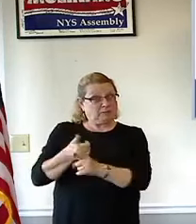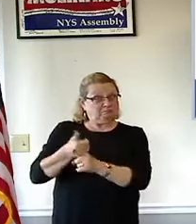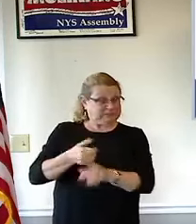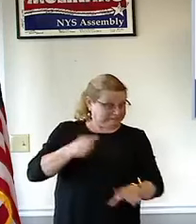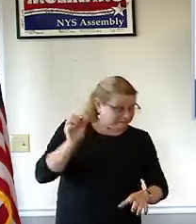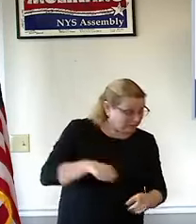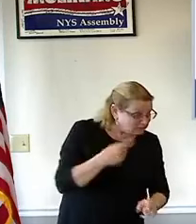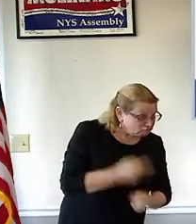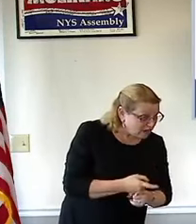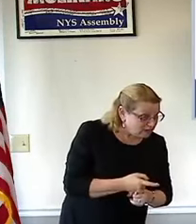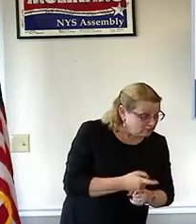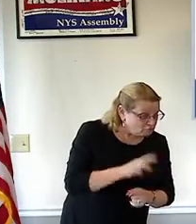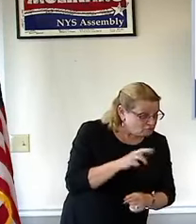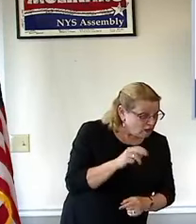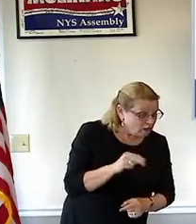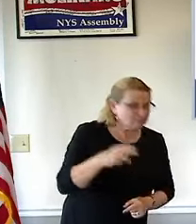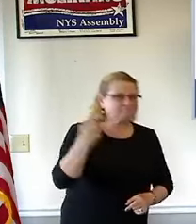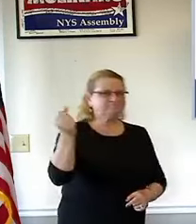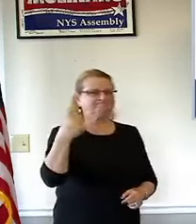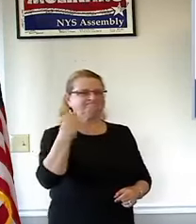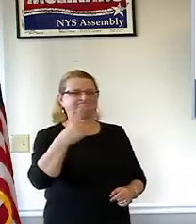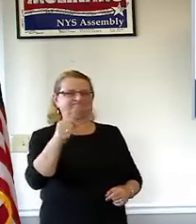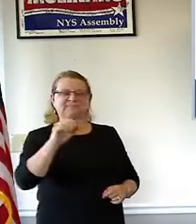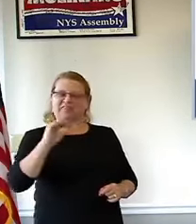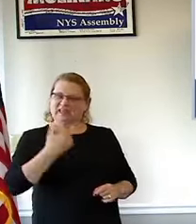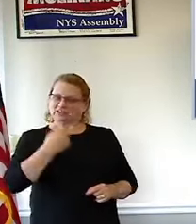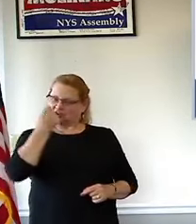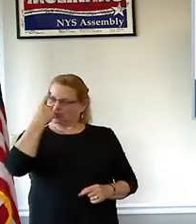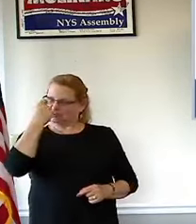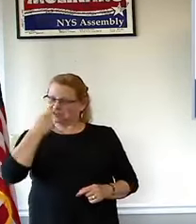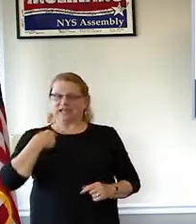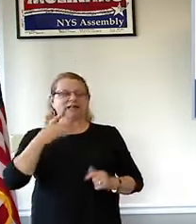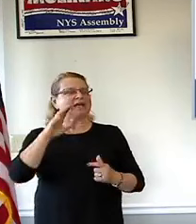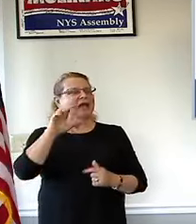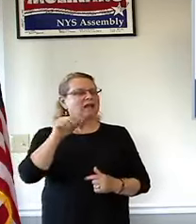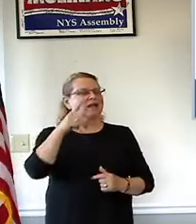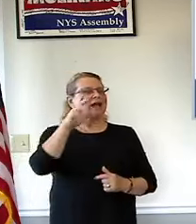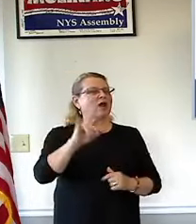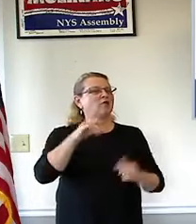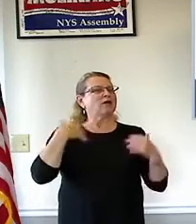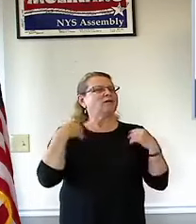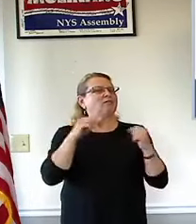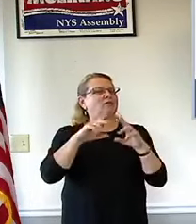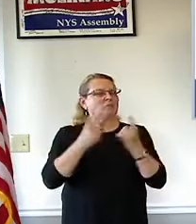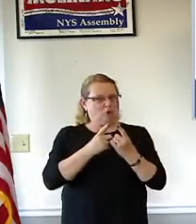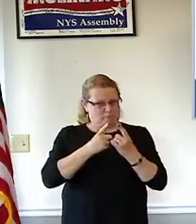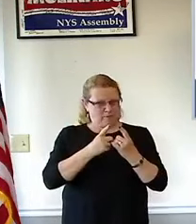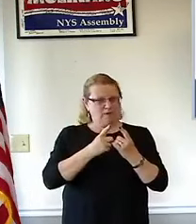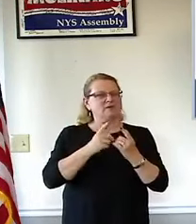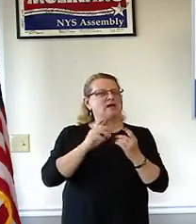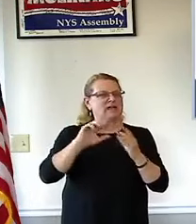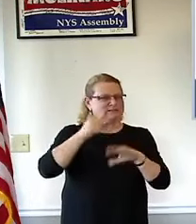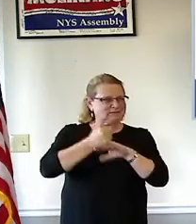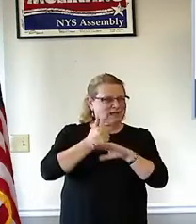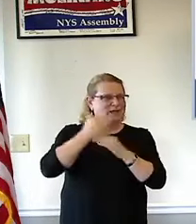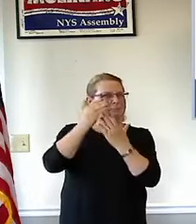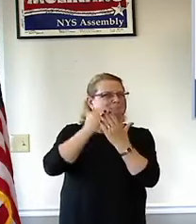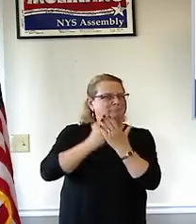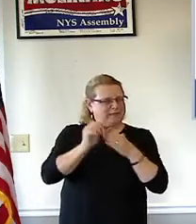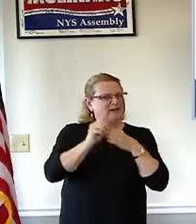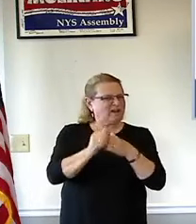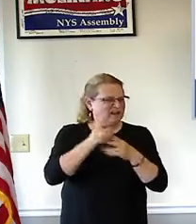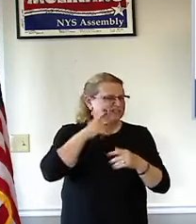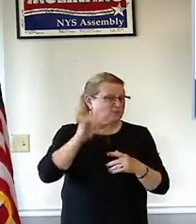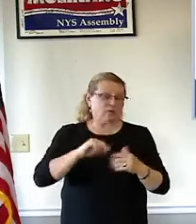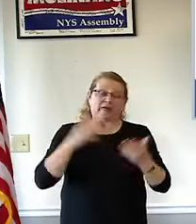No. Yeah, it's our understanding it is, and the county health department has issued guidance for those, but they may be restricted to some of